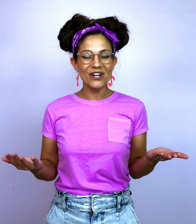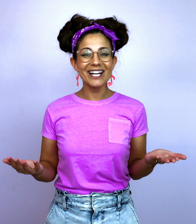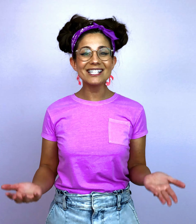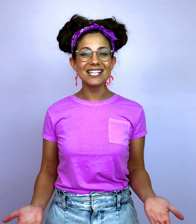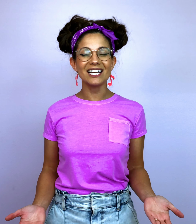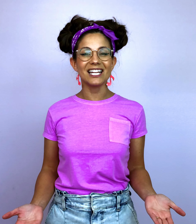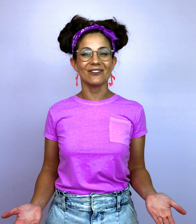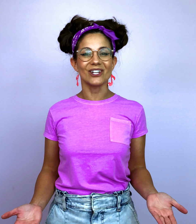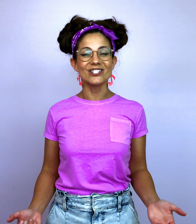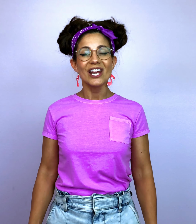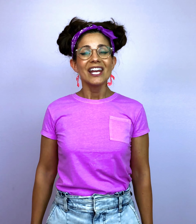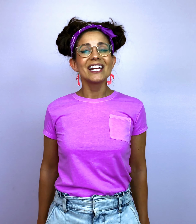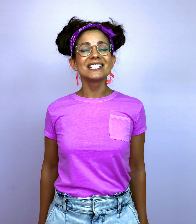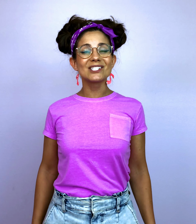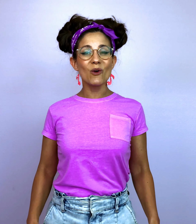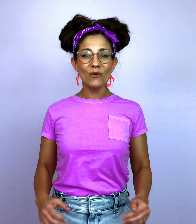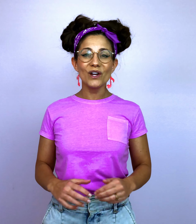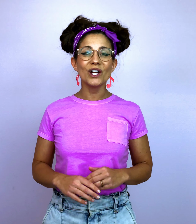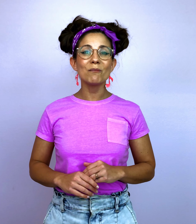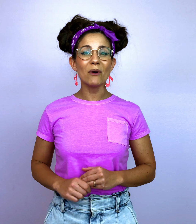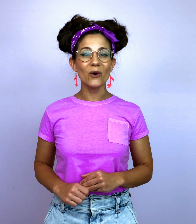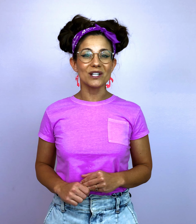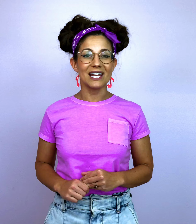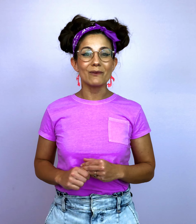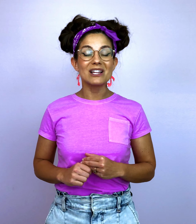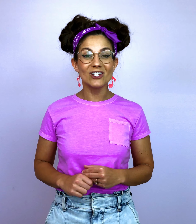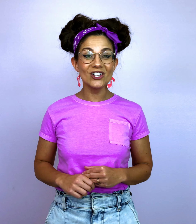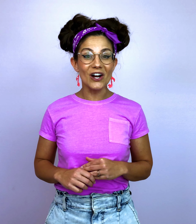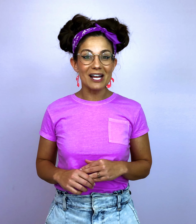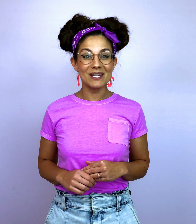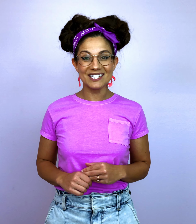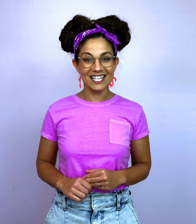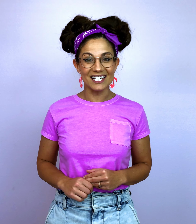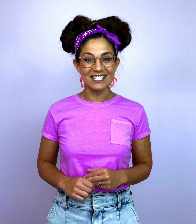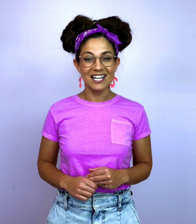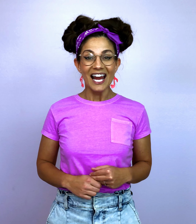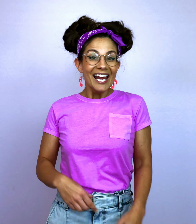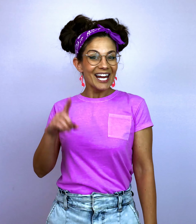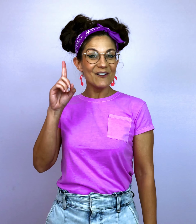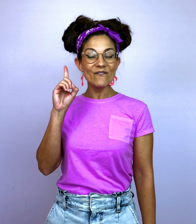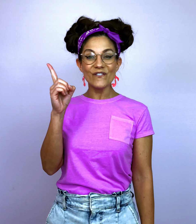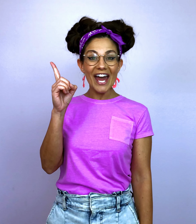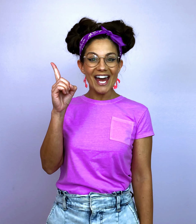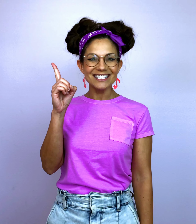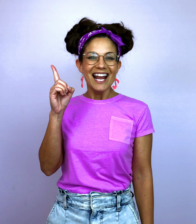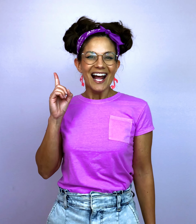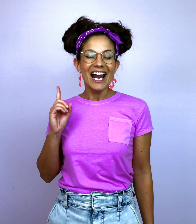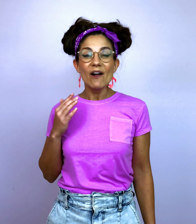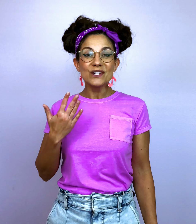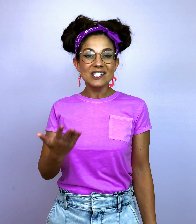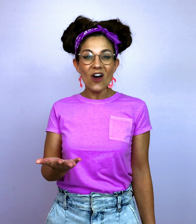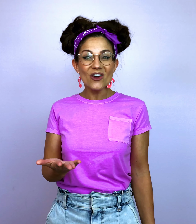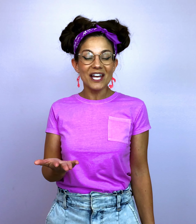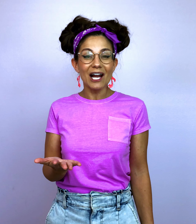American Sign Language. It's so very important that we learn our ABCs. In fact, I have a song that I